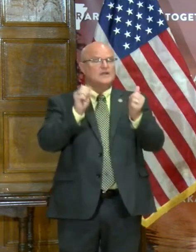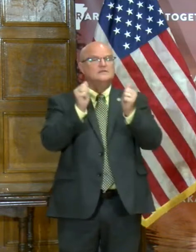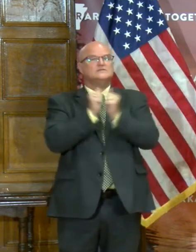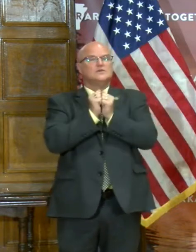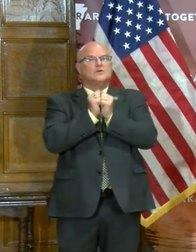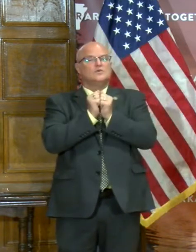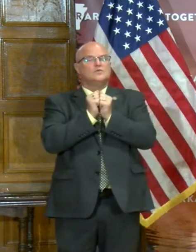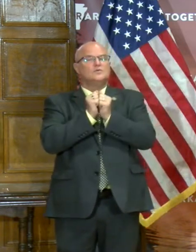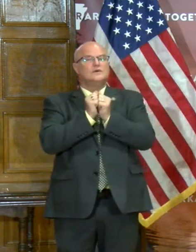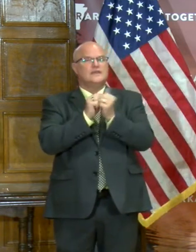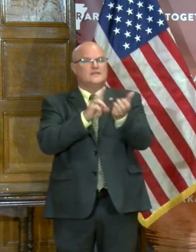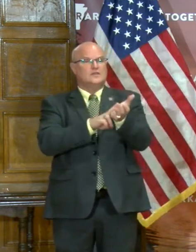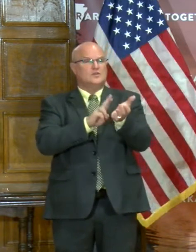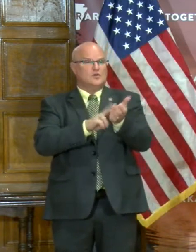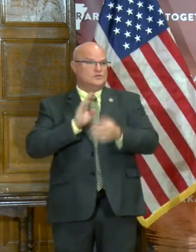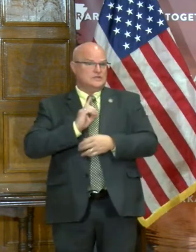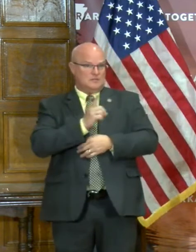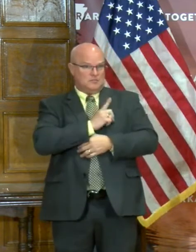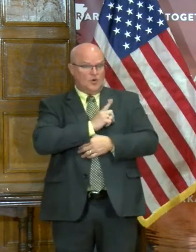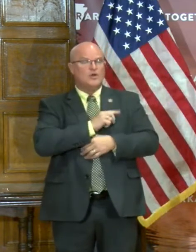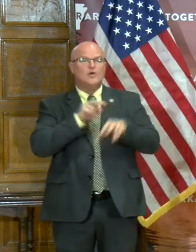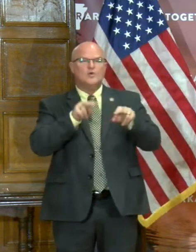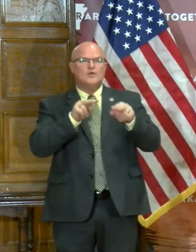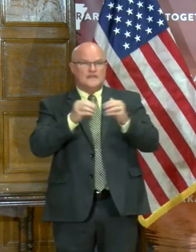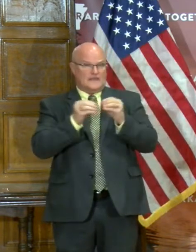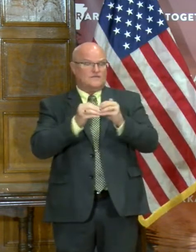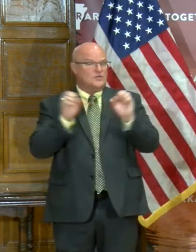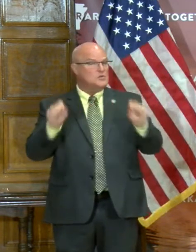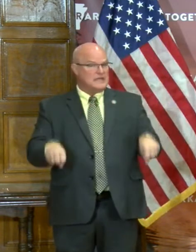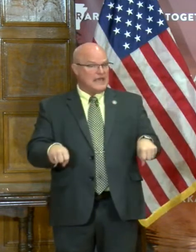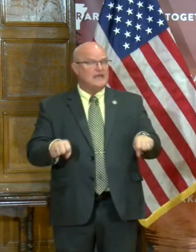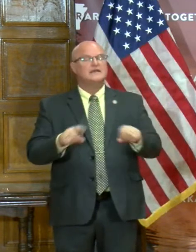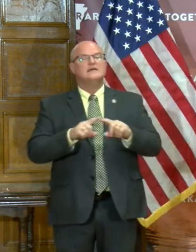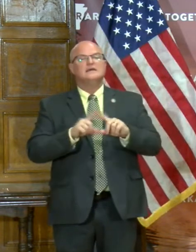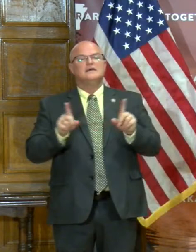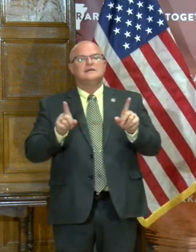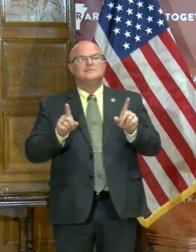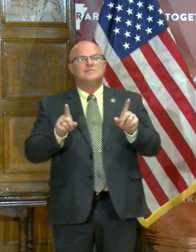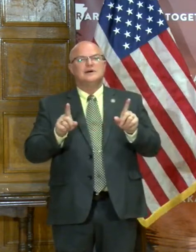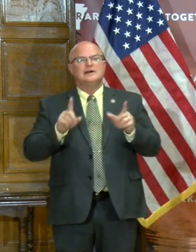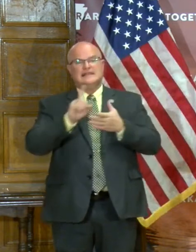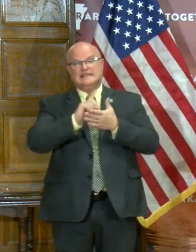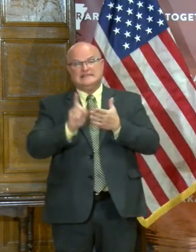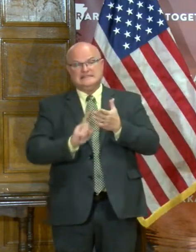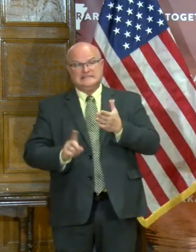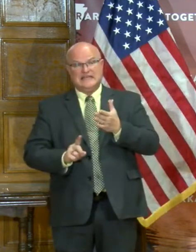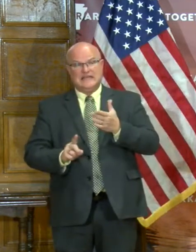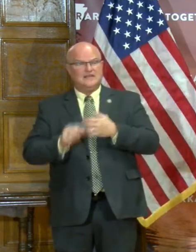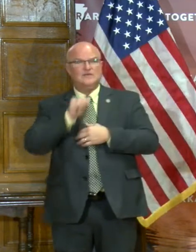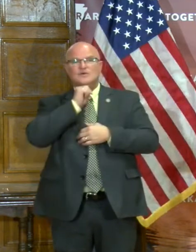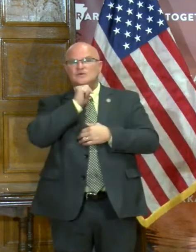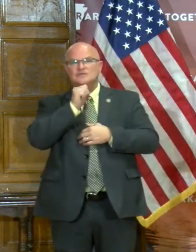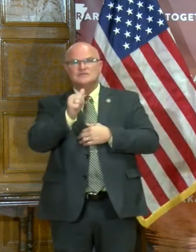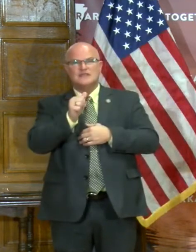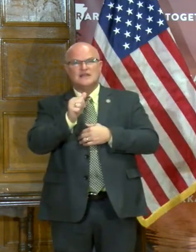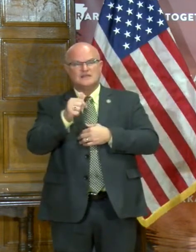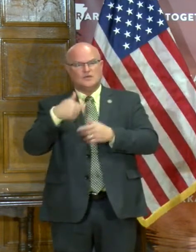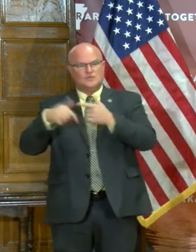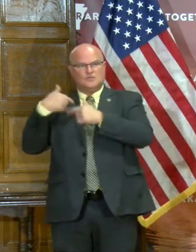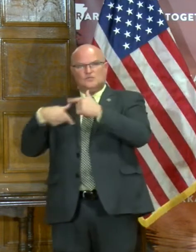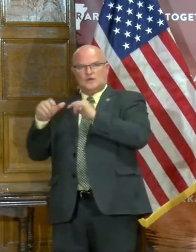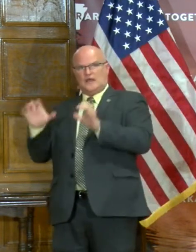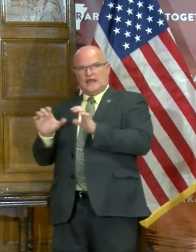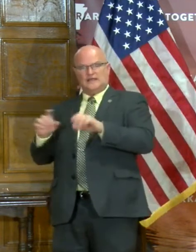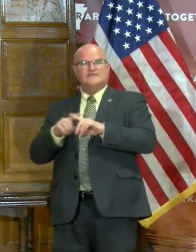the nursing board, and we can look into that further, but, the design was not to go